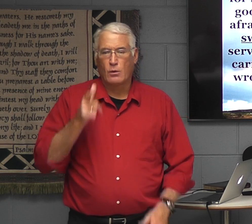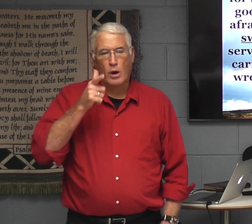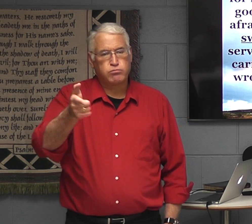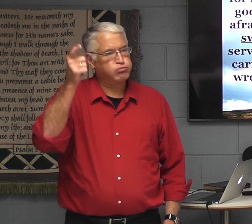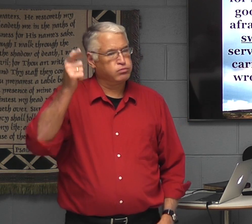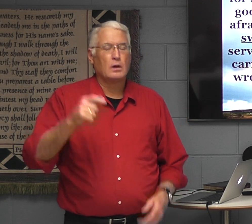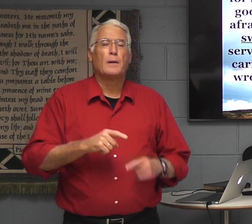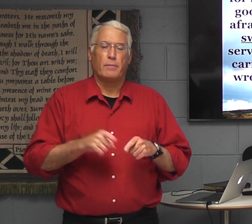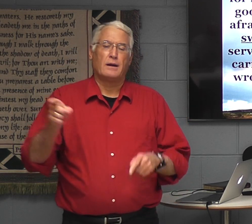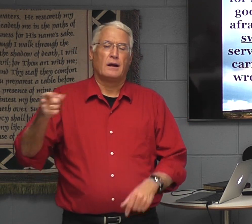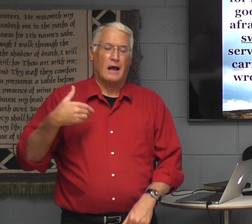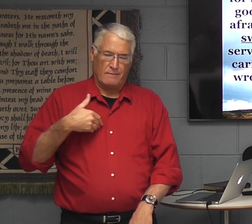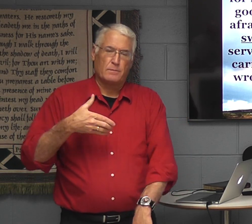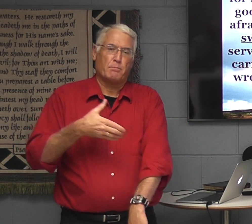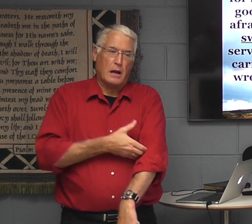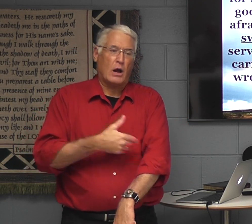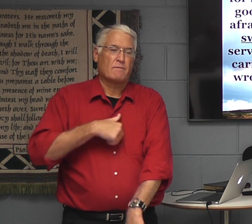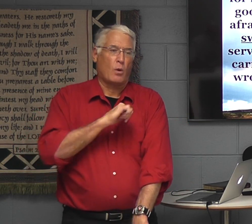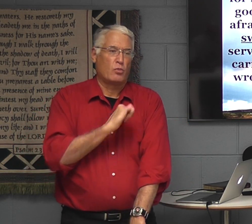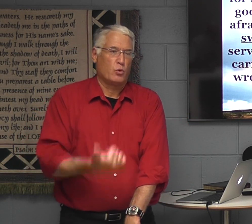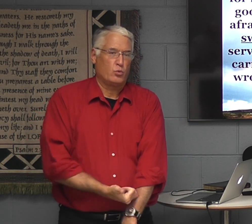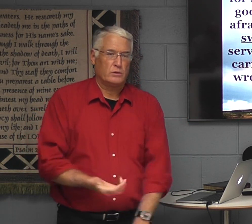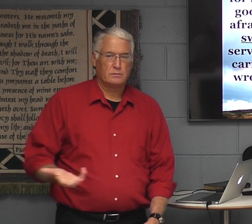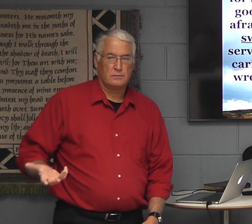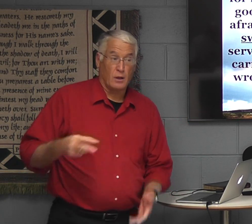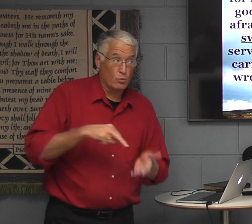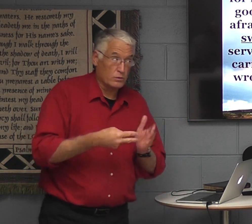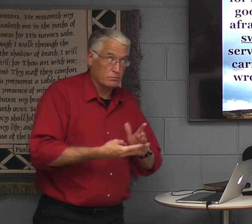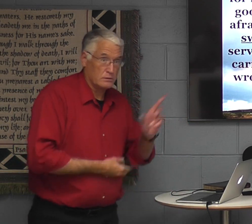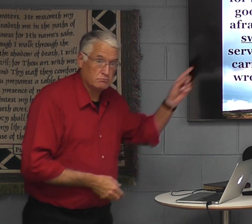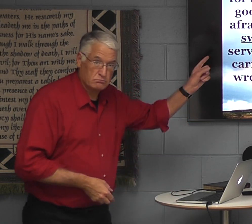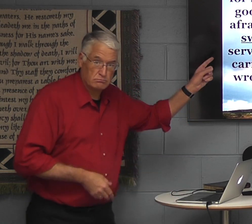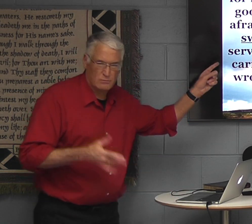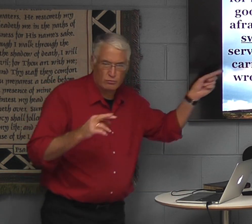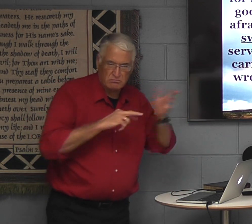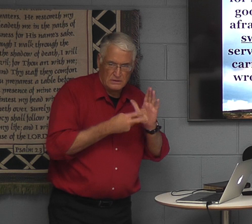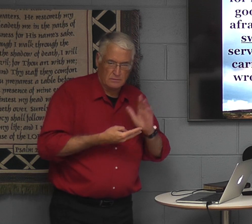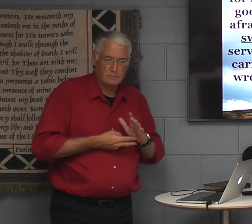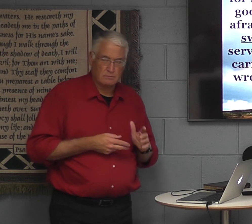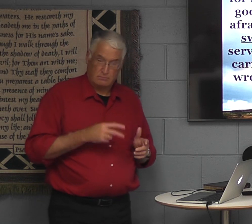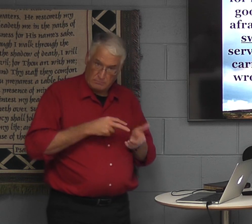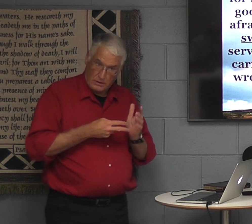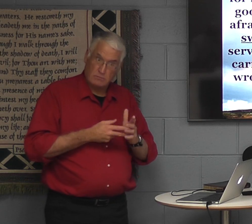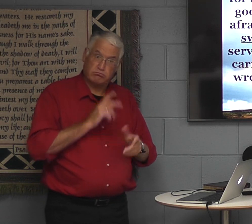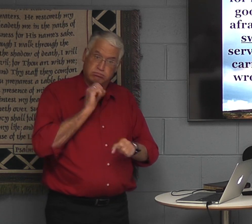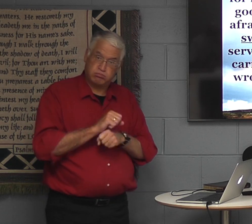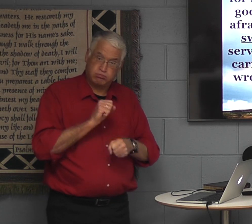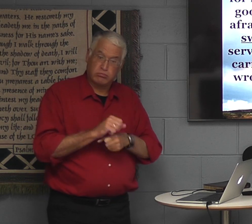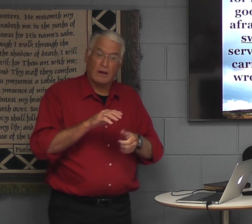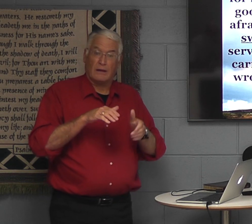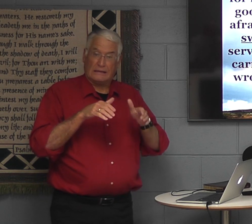It doesn't mean that they will shoot you, but it means that they have the power of authority. And that's the same as what this means.